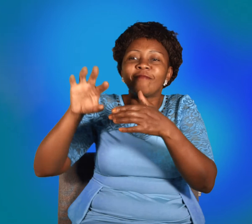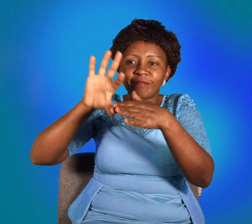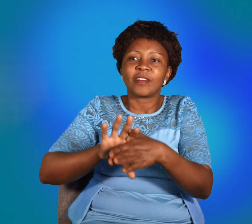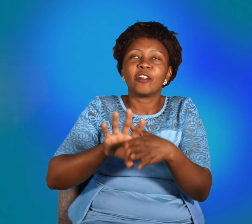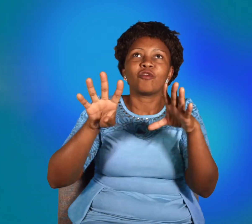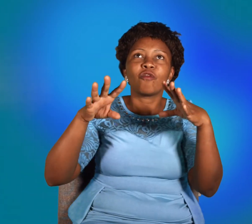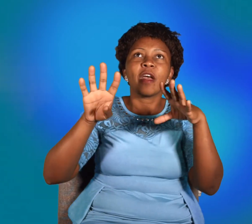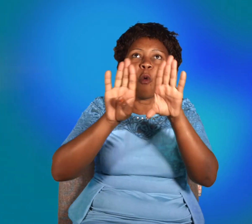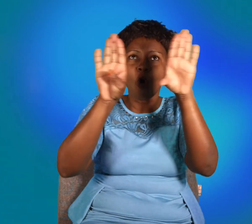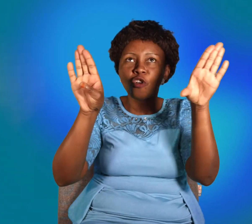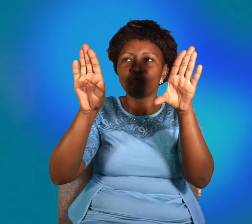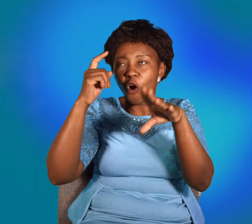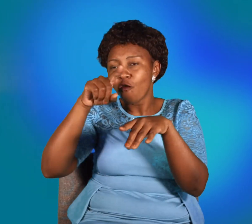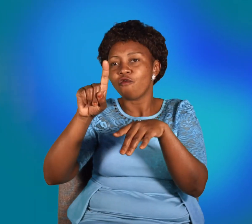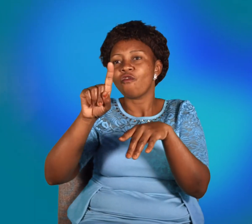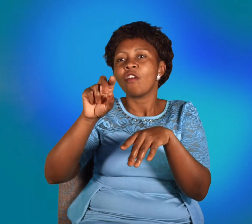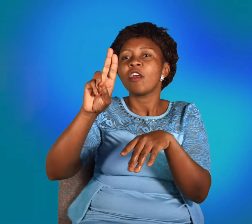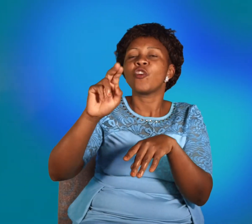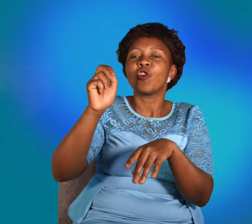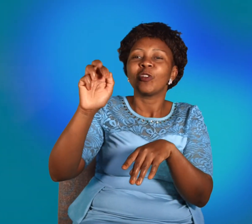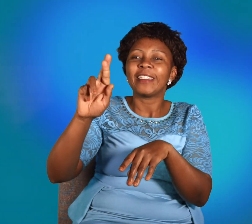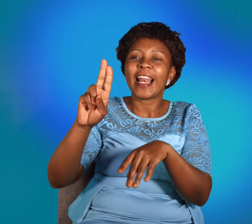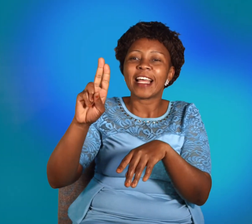the wall of the uterus.